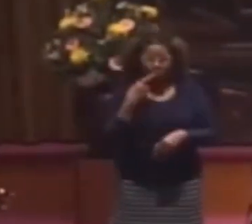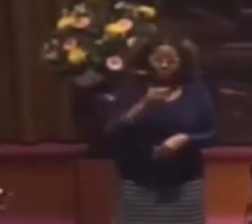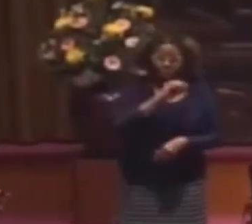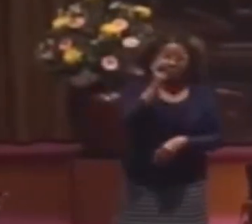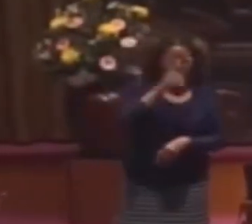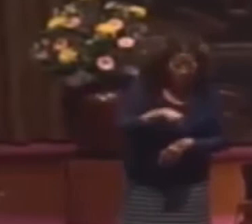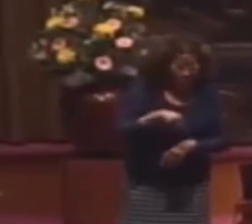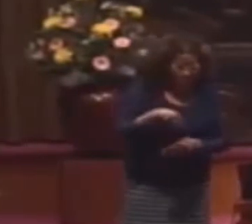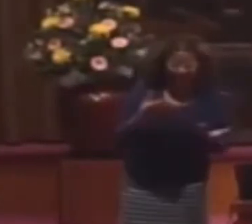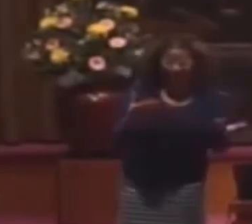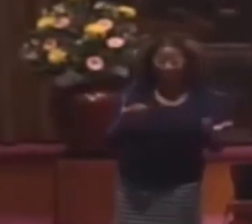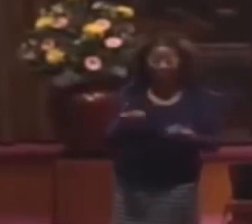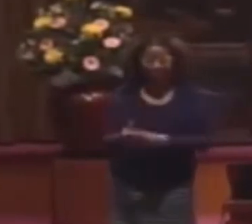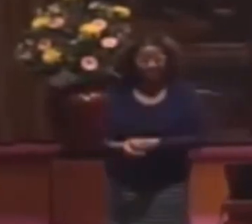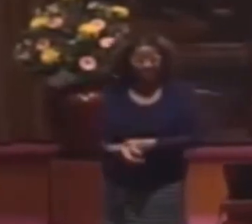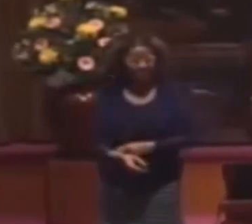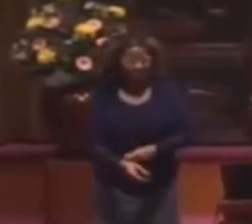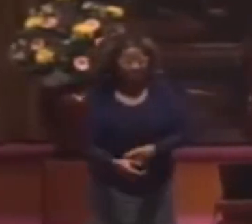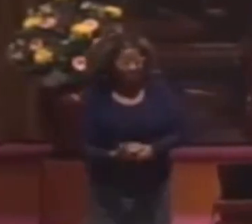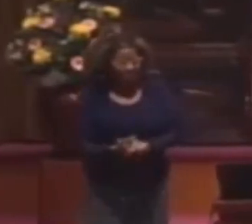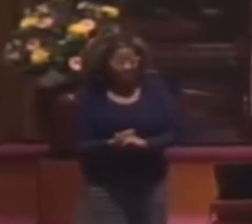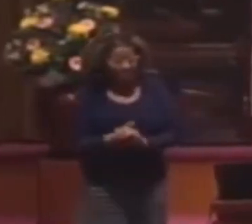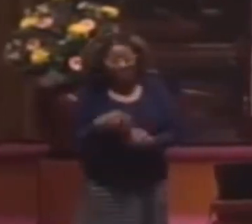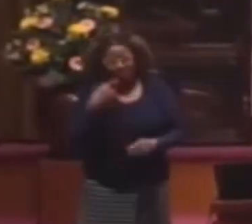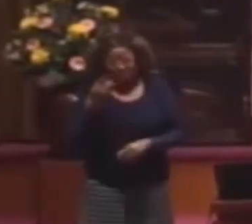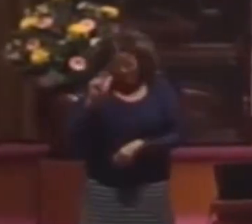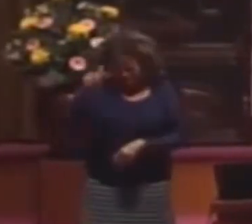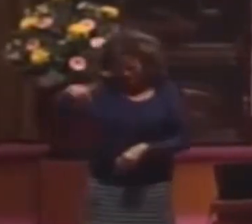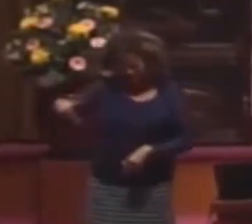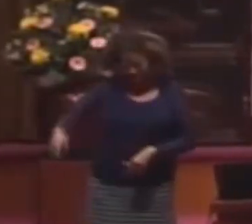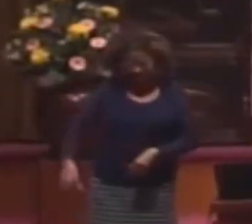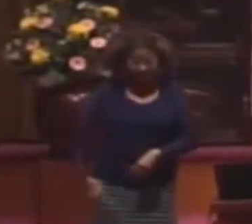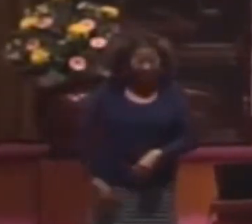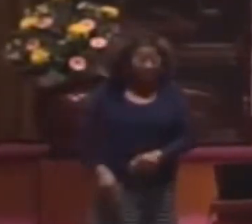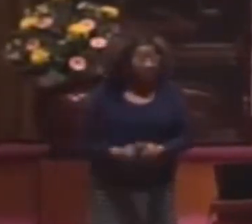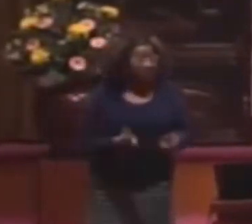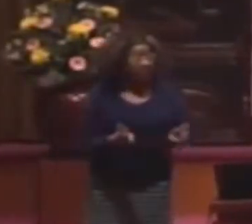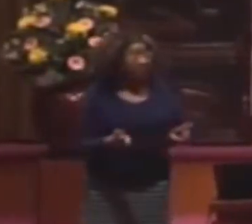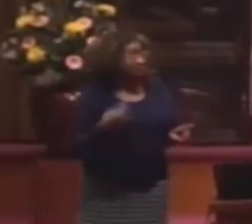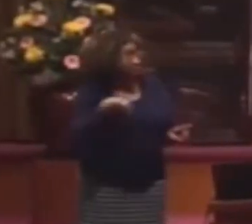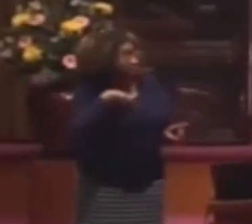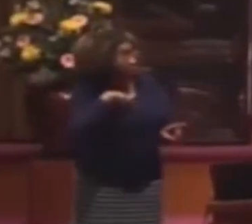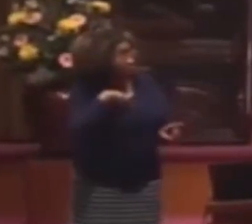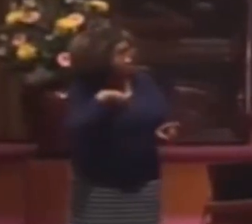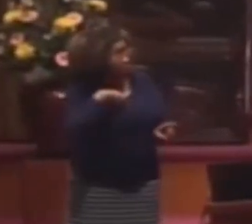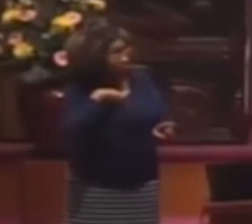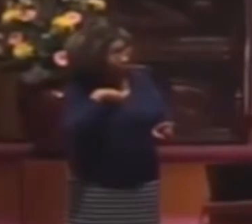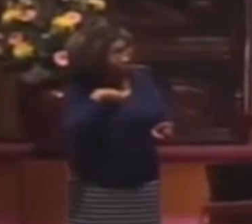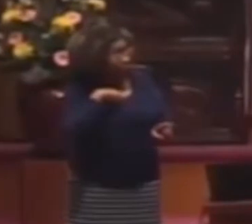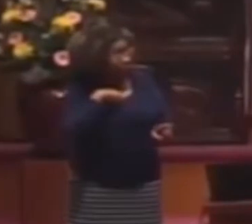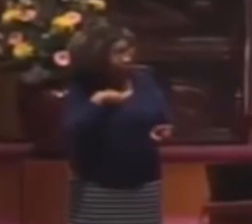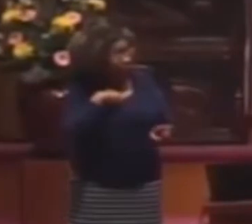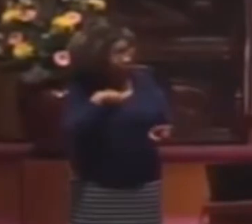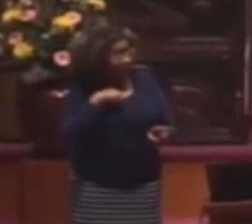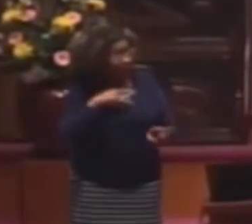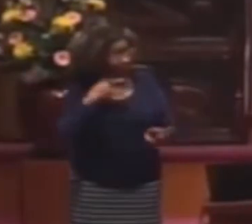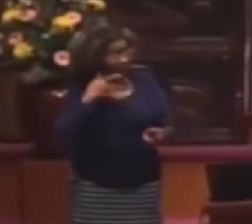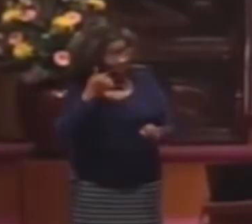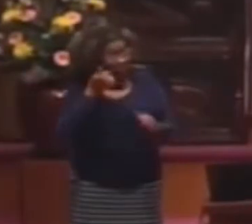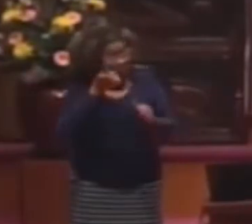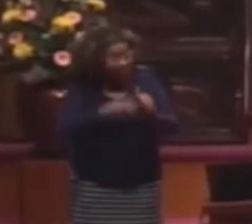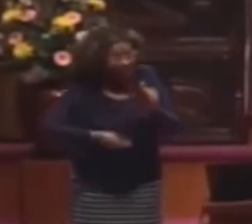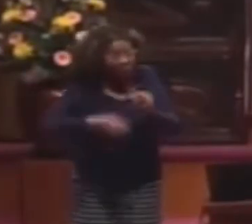because you actually will work it out at the Oneg. So we prize every soul as a soul of